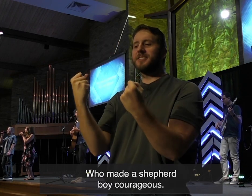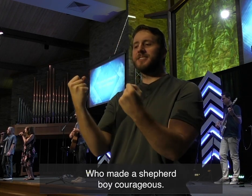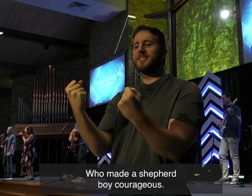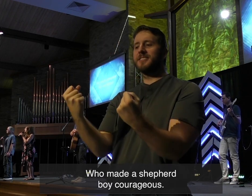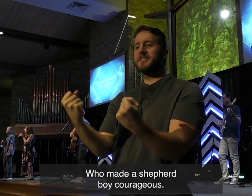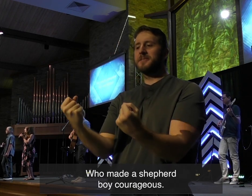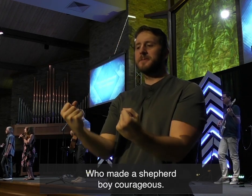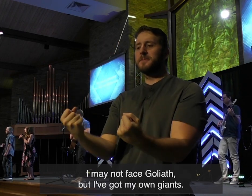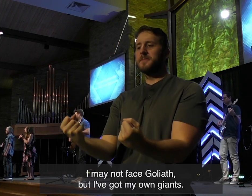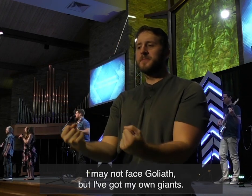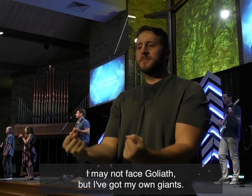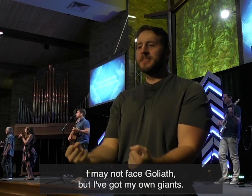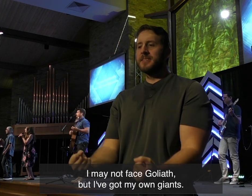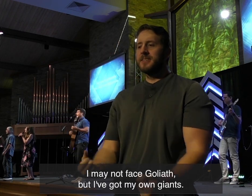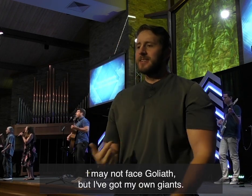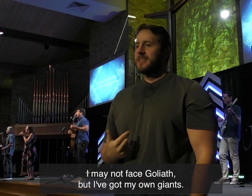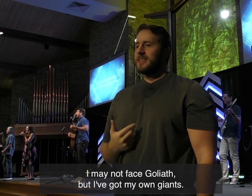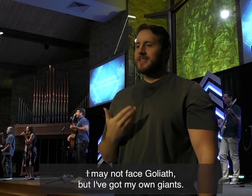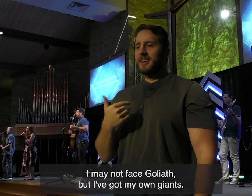courageous.